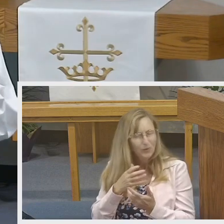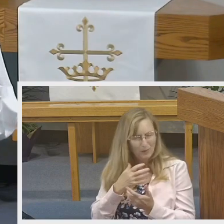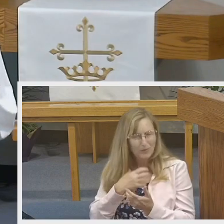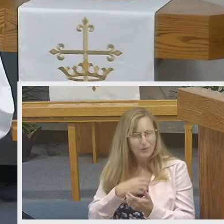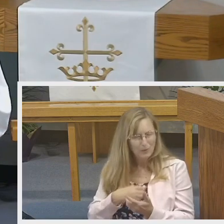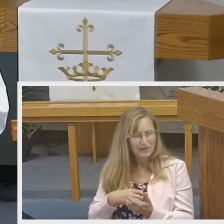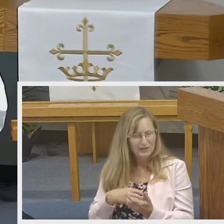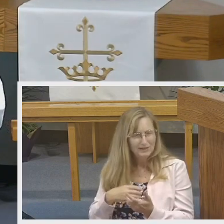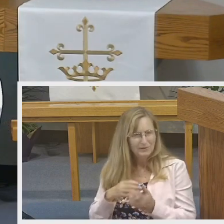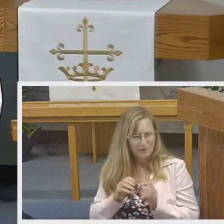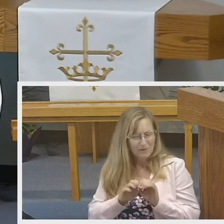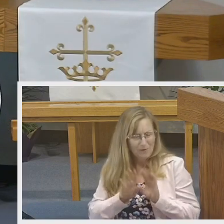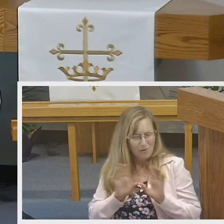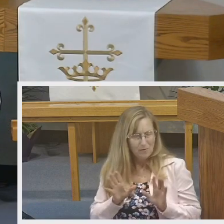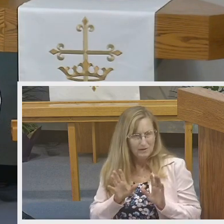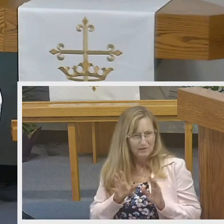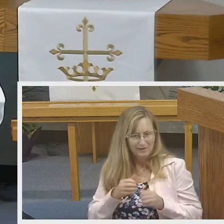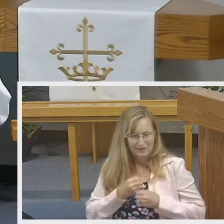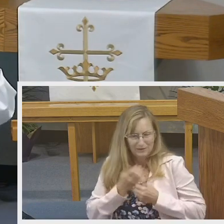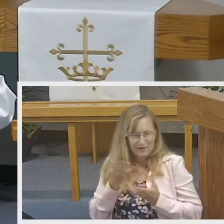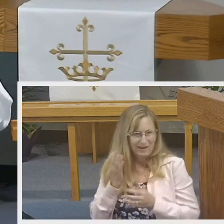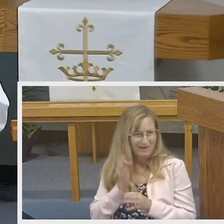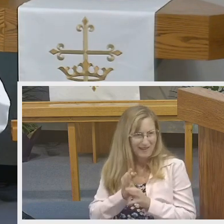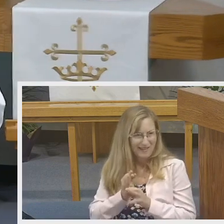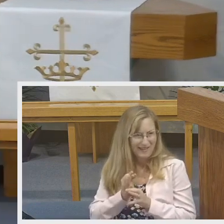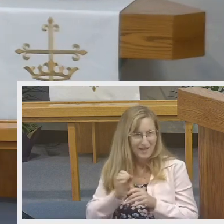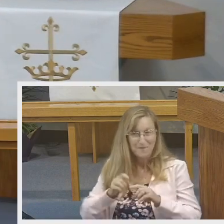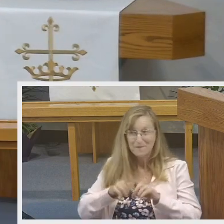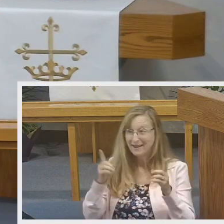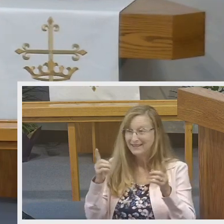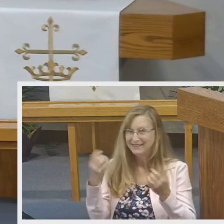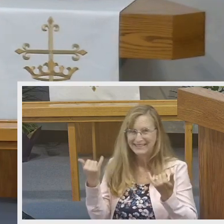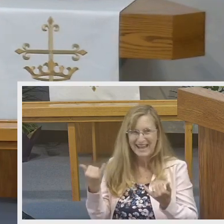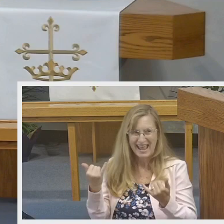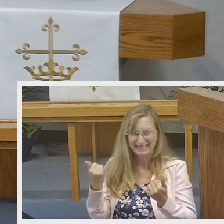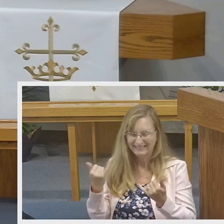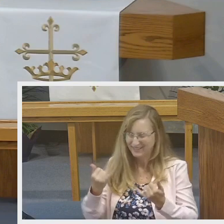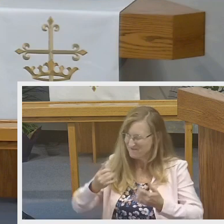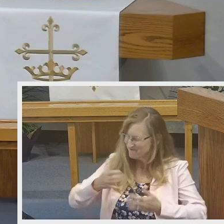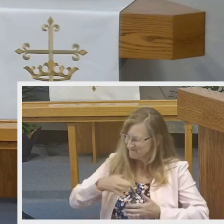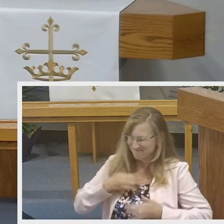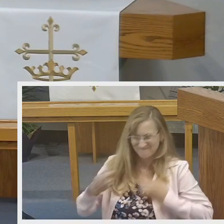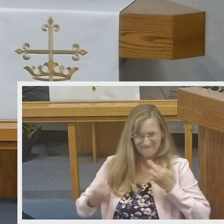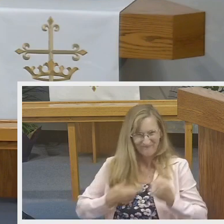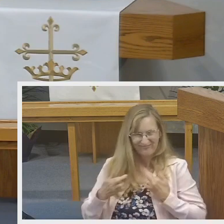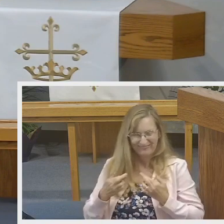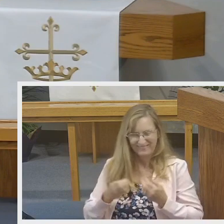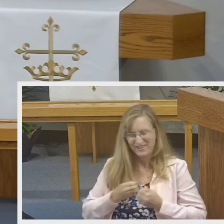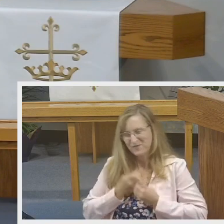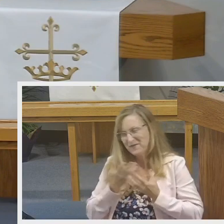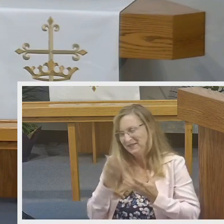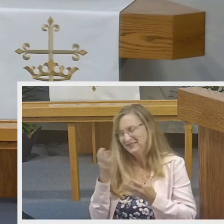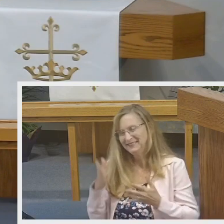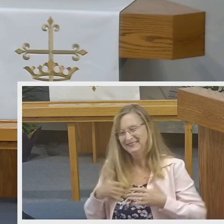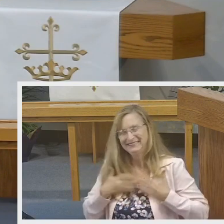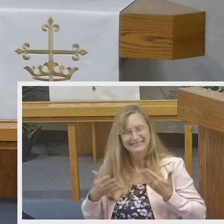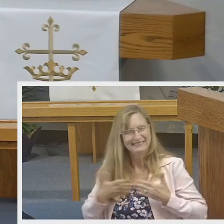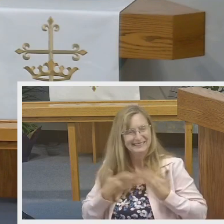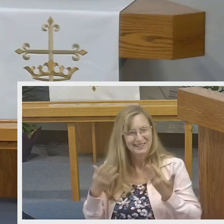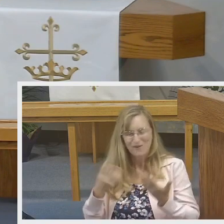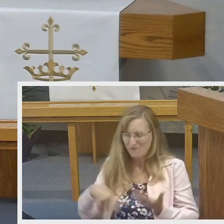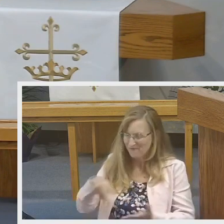being able to express our faith. But today we rejoice, and we express the joy of that faith in a risen